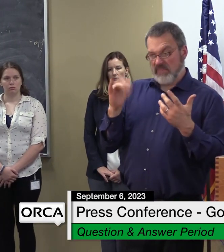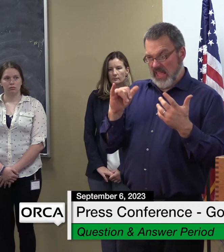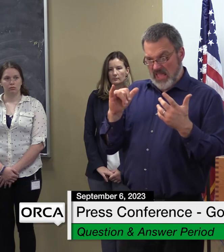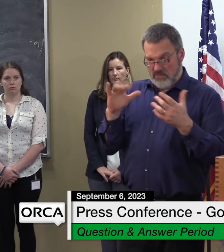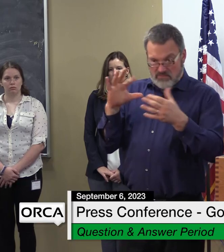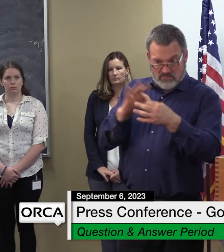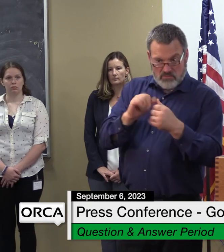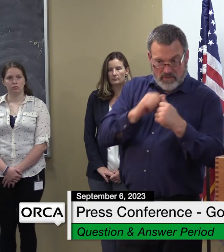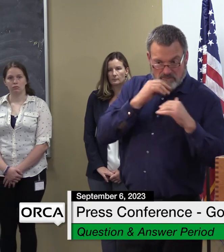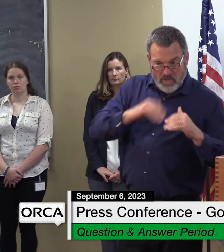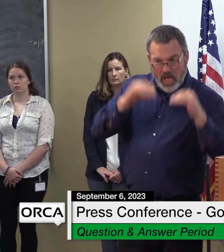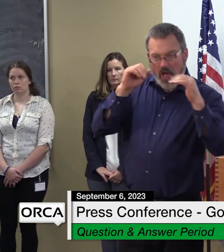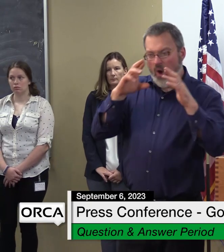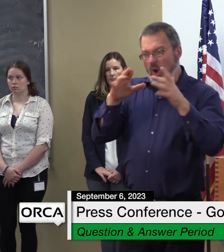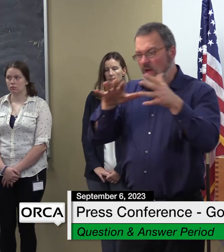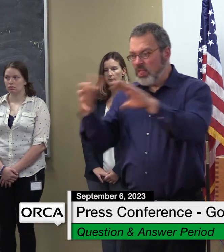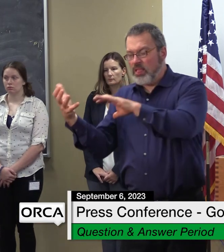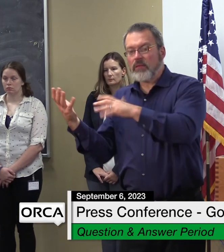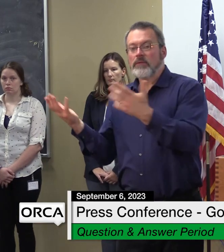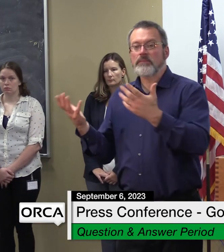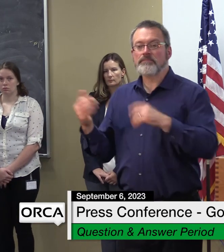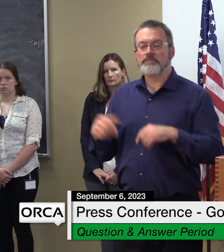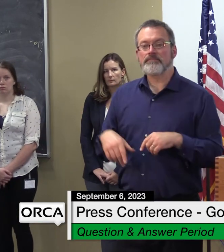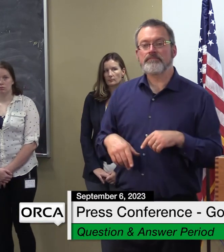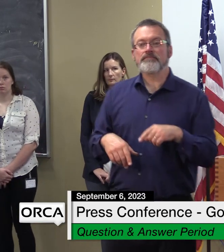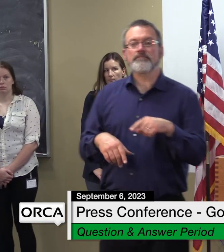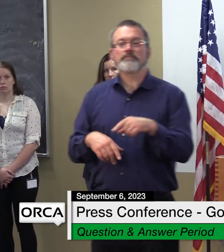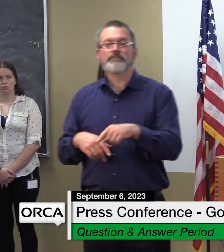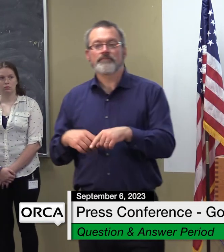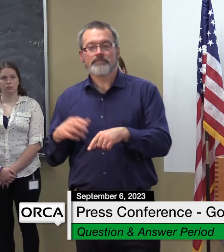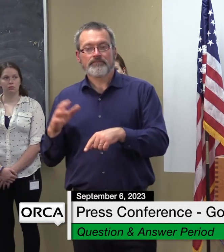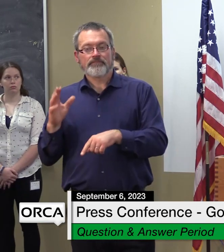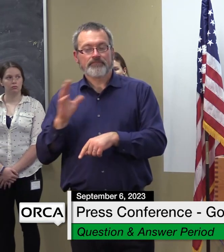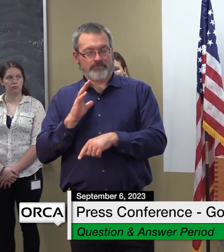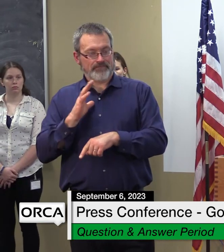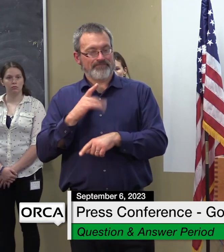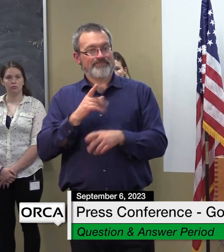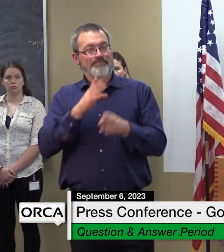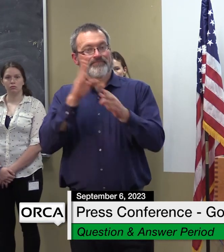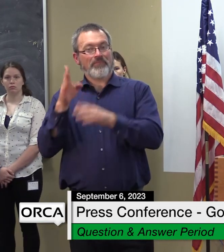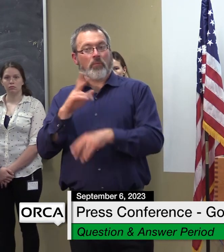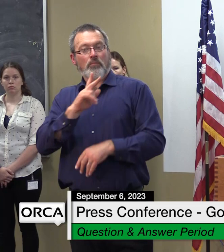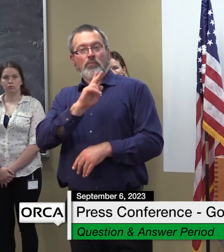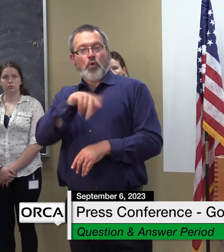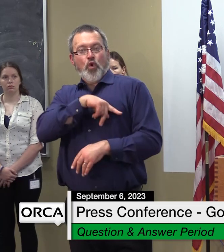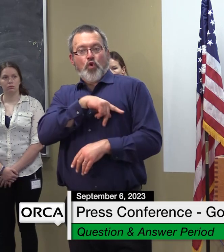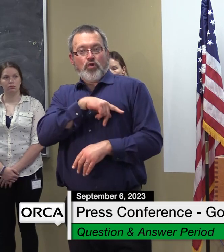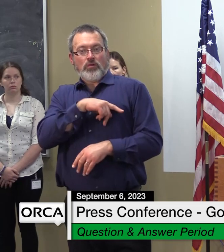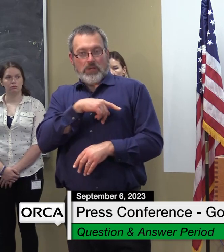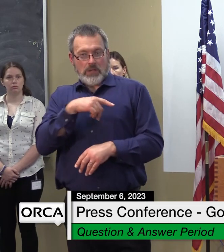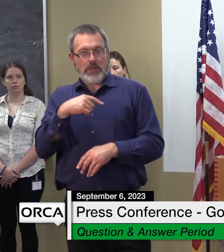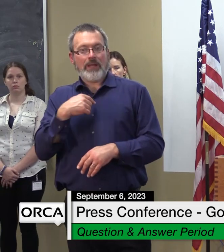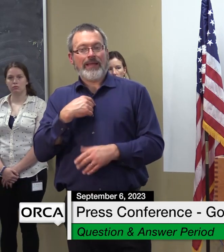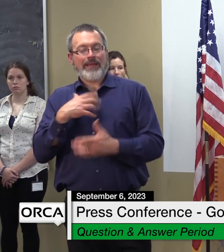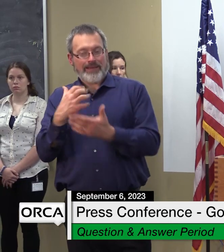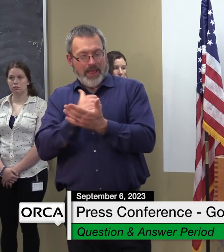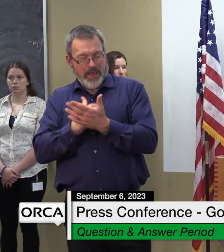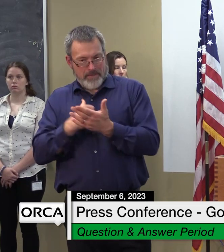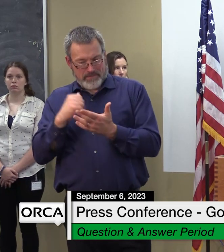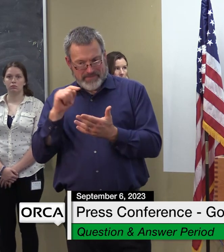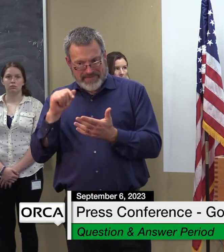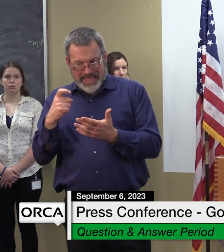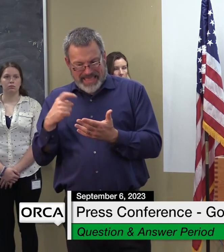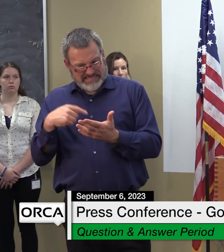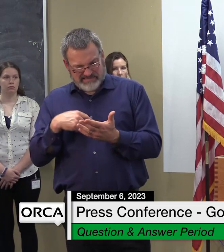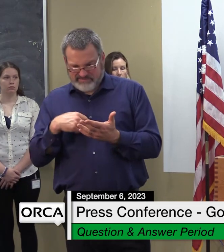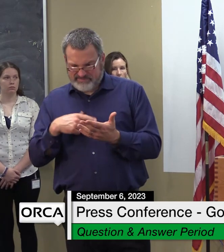Okay, because I was thinking, you know, the personal income tax hasn't been good for, or it has been meeting expectations for a few months, and, you know, whether that's, you